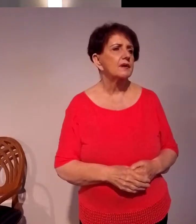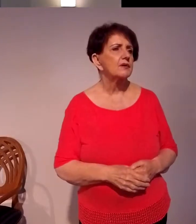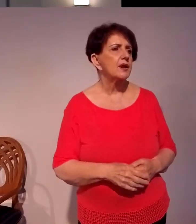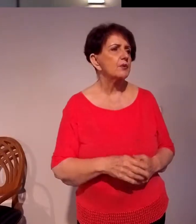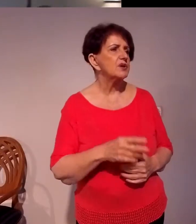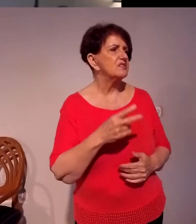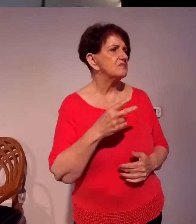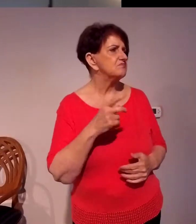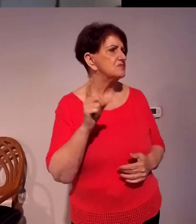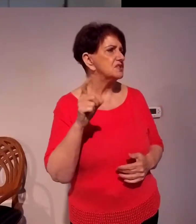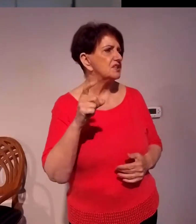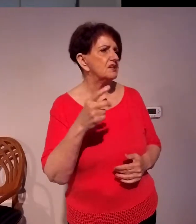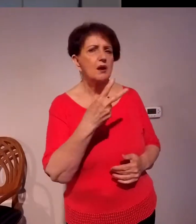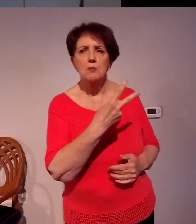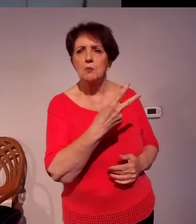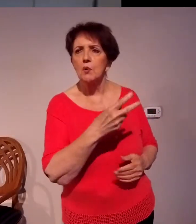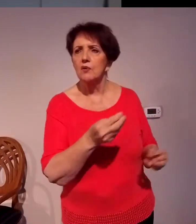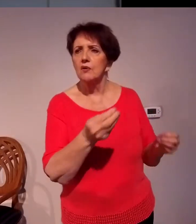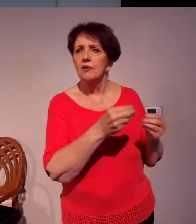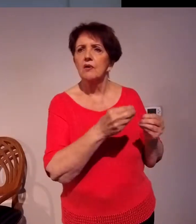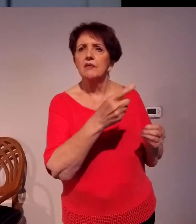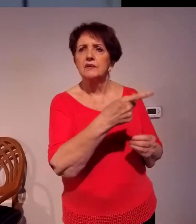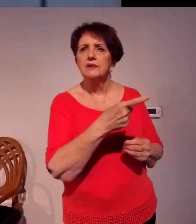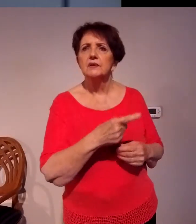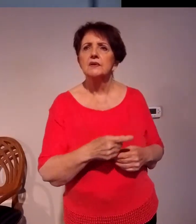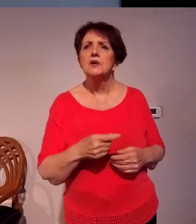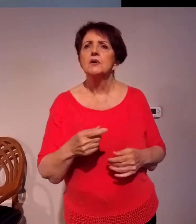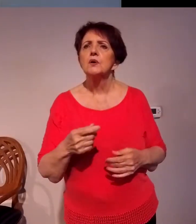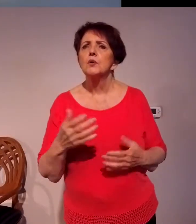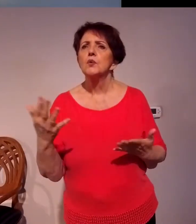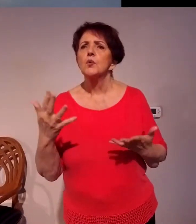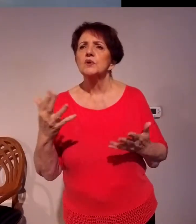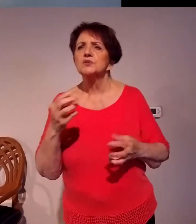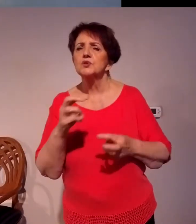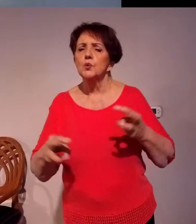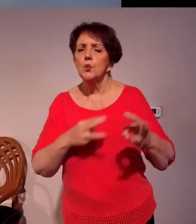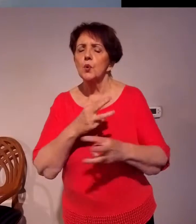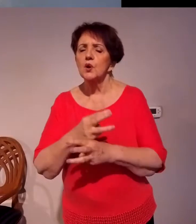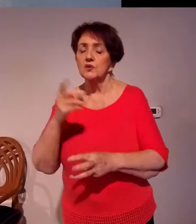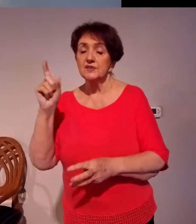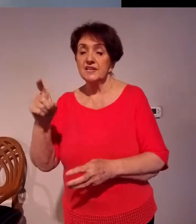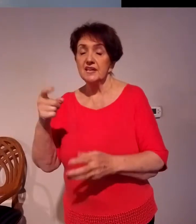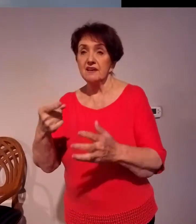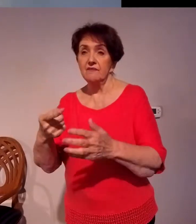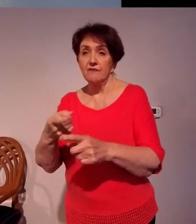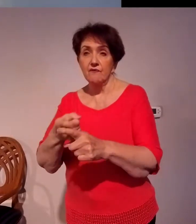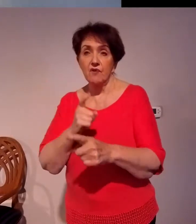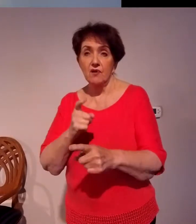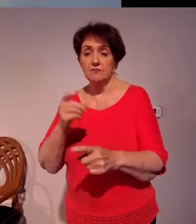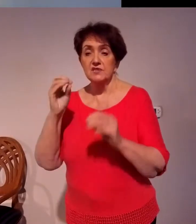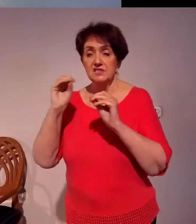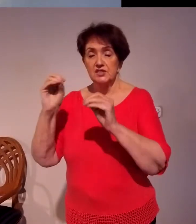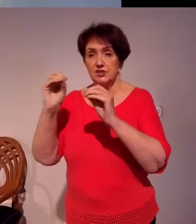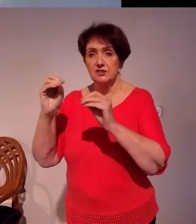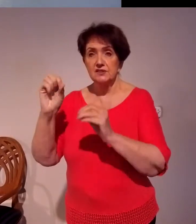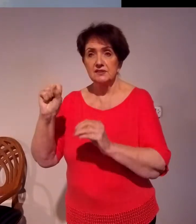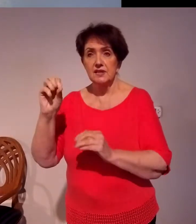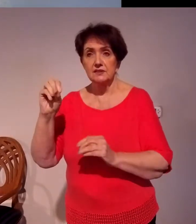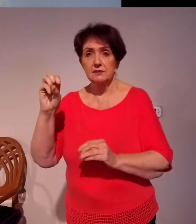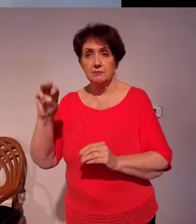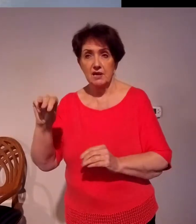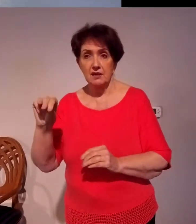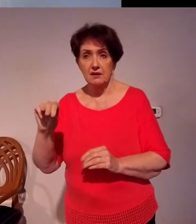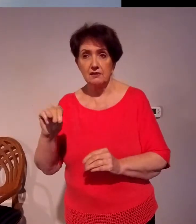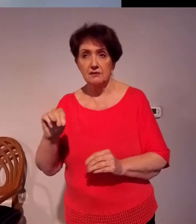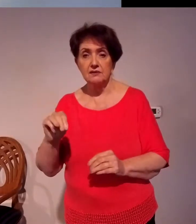couple hands over here. What does the world need from the teachings of science of mind? The teaching that we all part